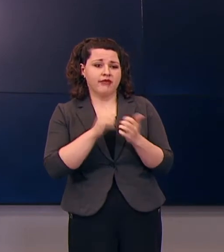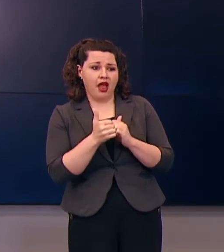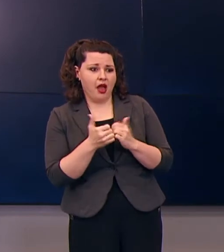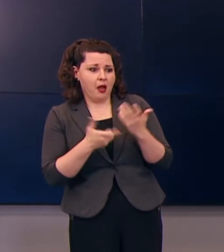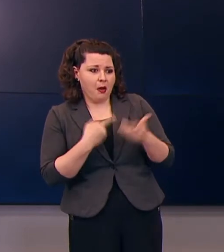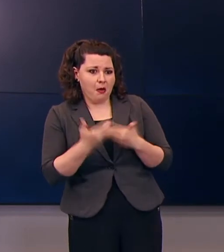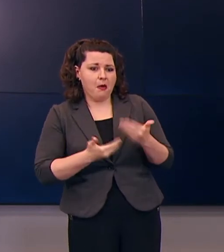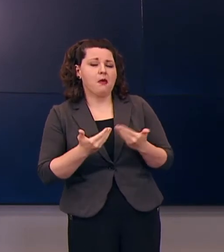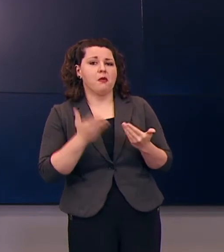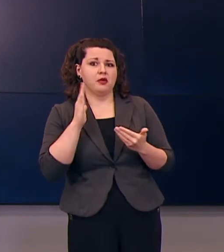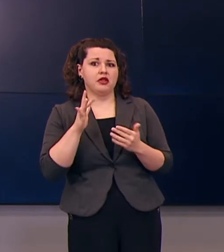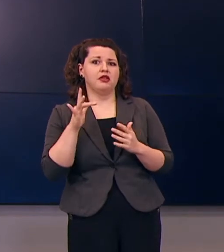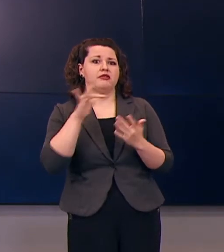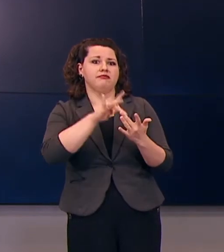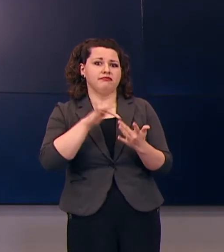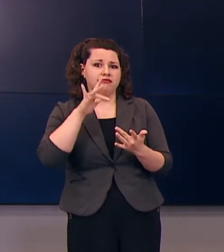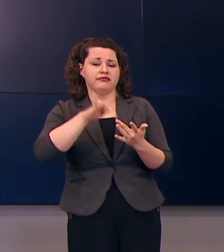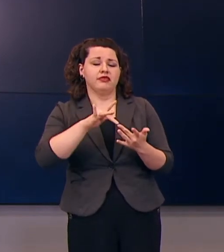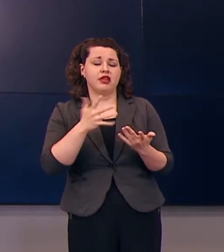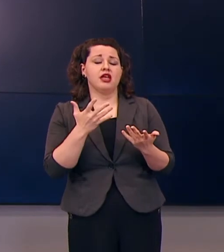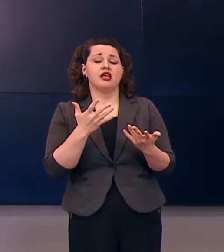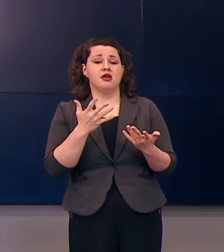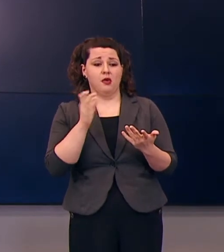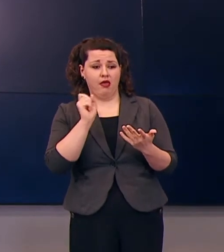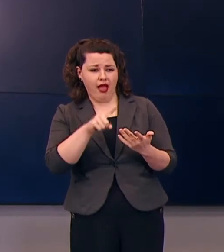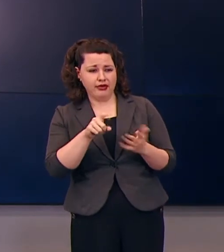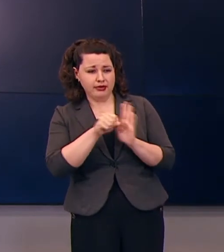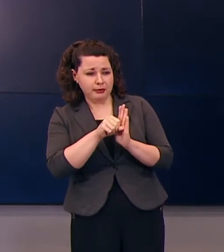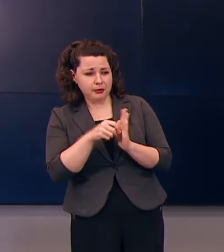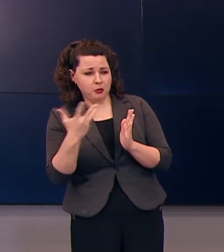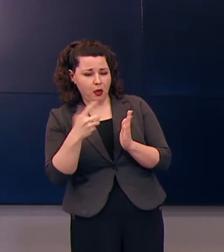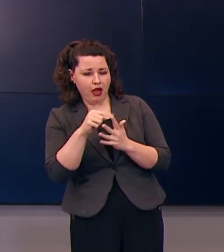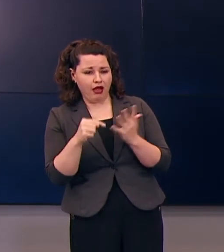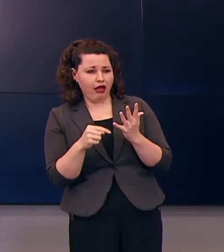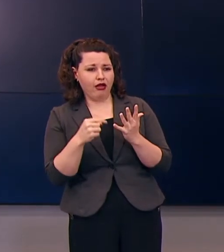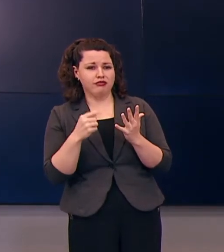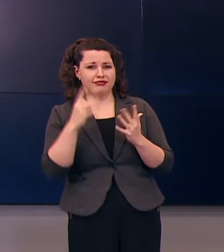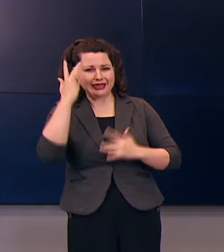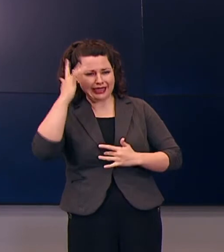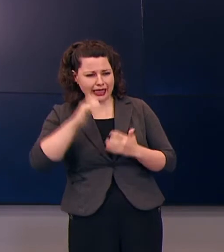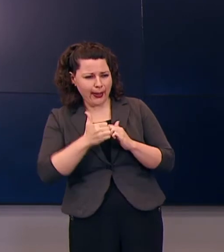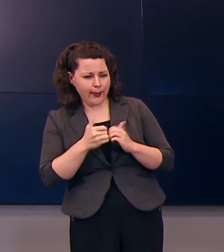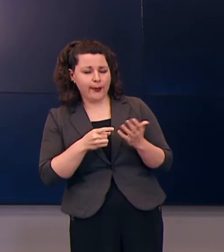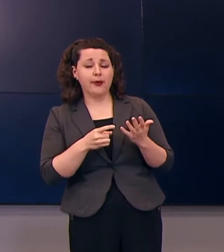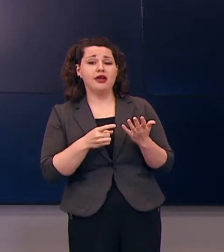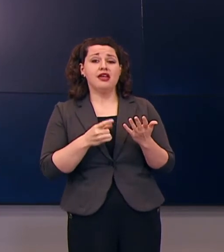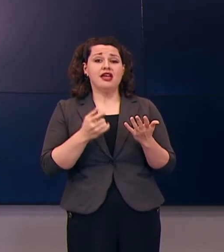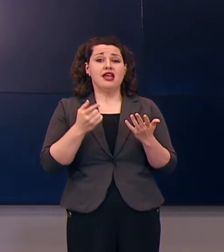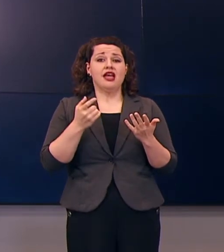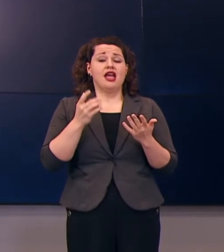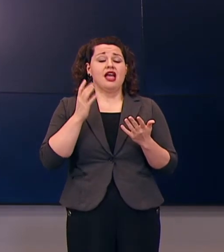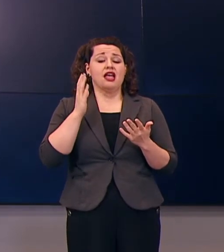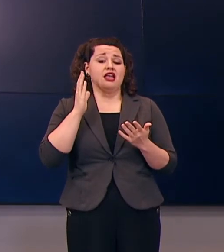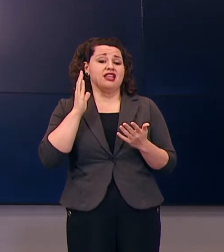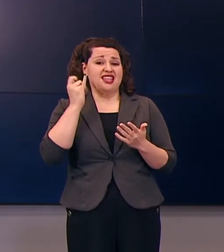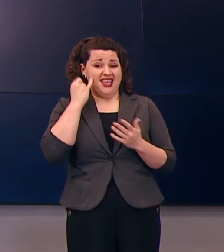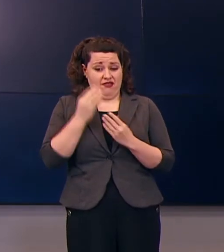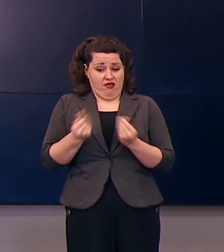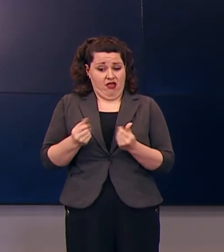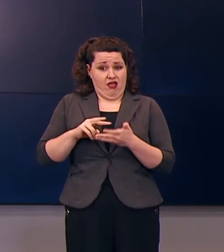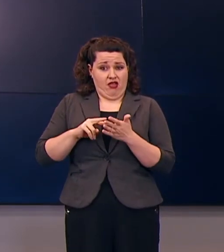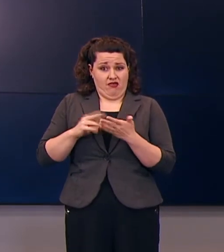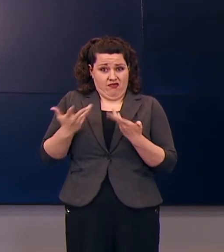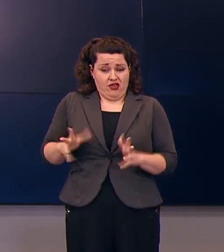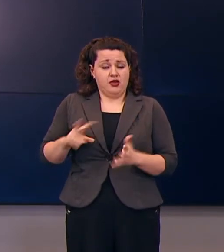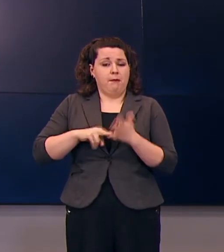to reach out, ask about symptoms. And somebody is considered recovered at least 7 days after the onset